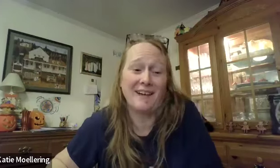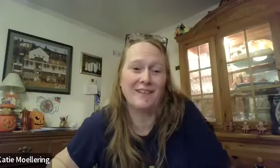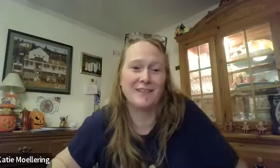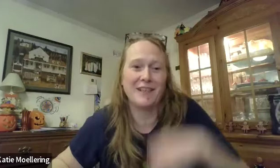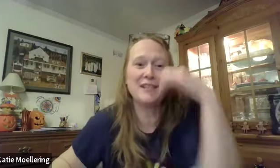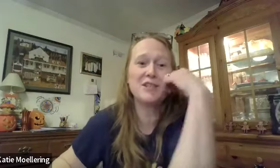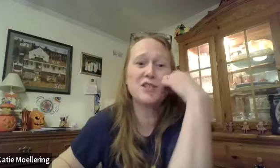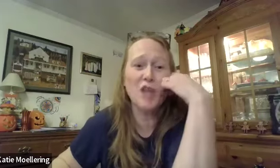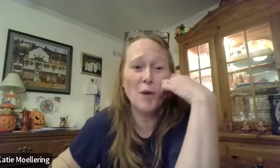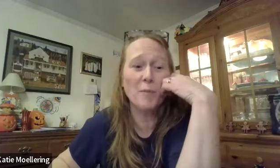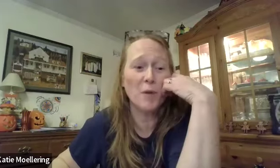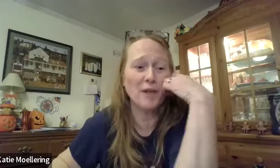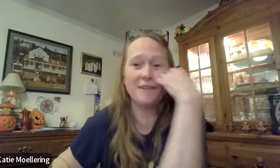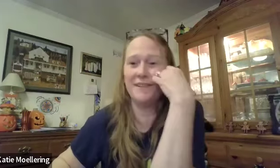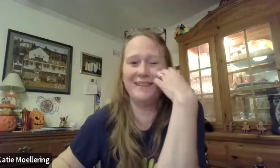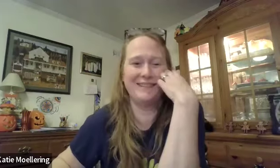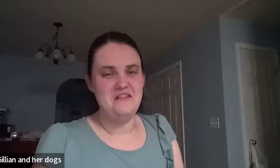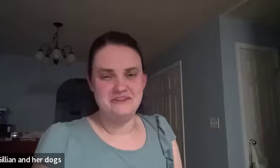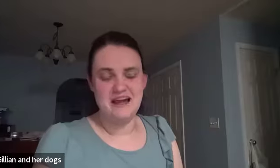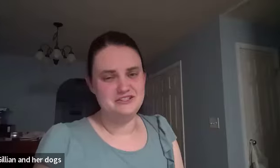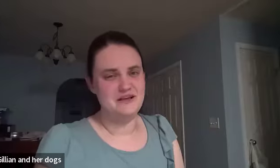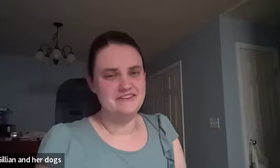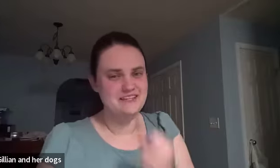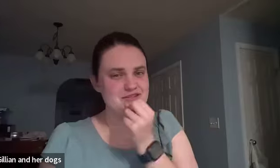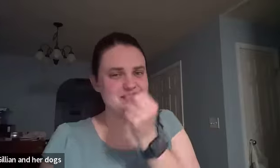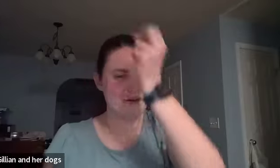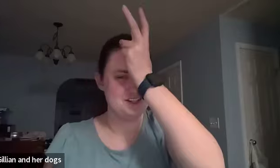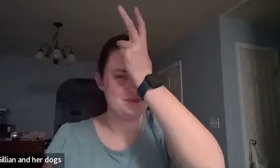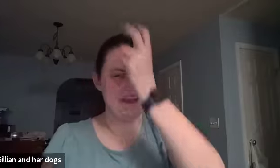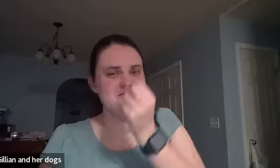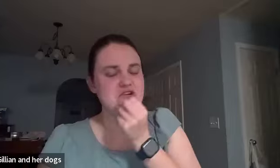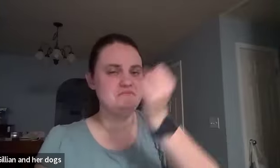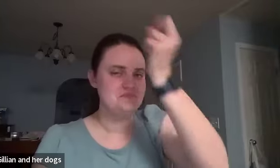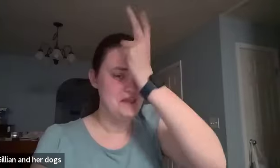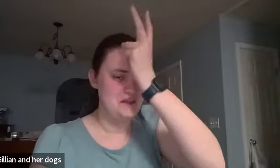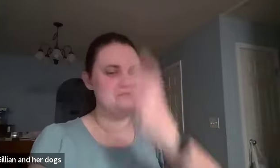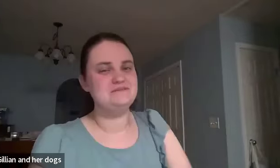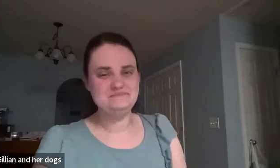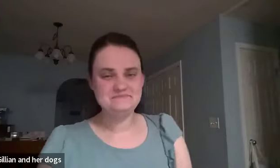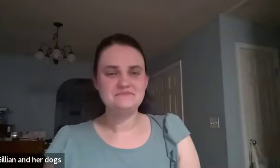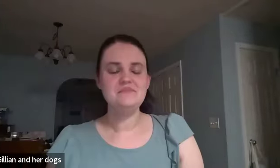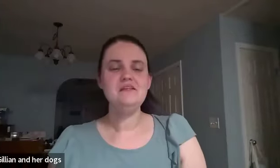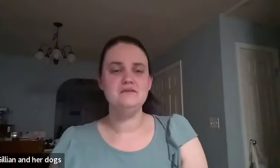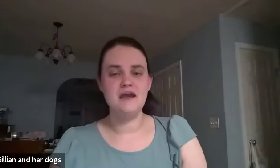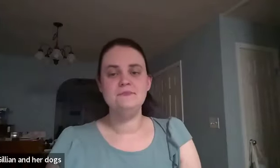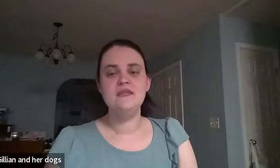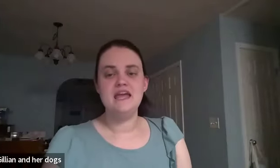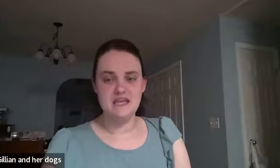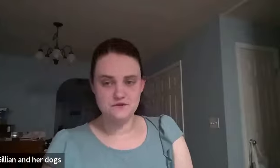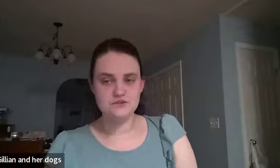sign. I And do it's too. so appropriate. I love it. I do love it. That's why I was like, oh my gosh, no, we have to do goat. Goat. Okay. If you were